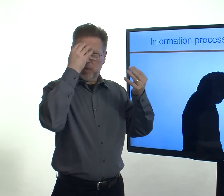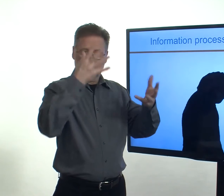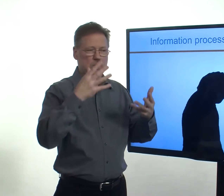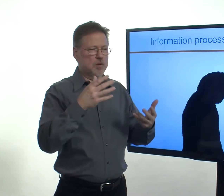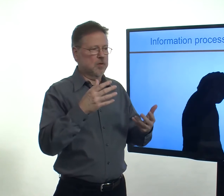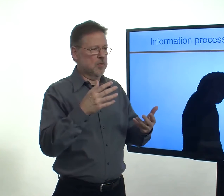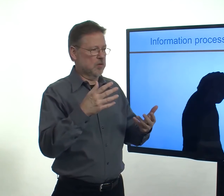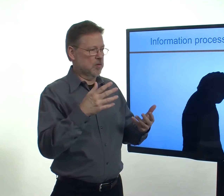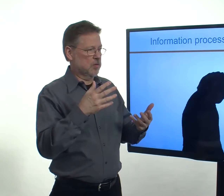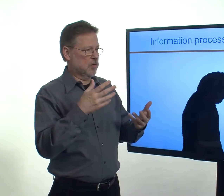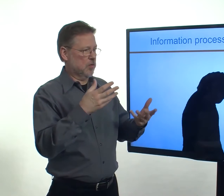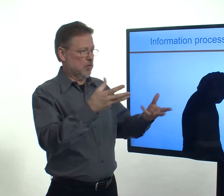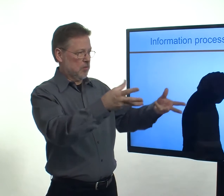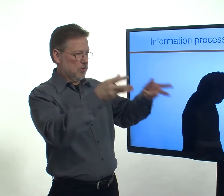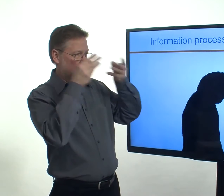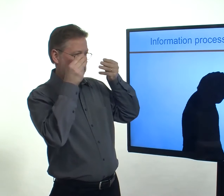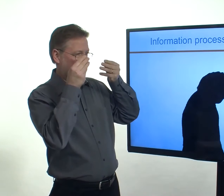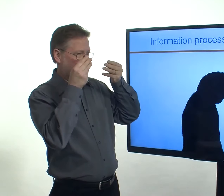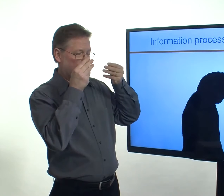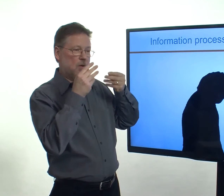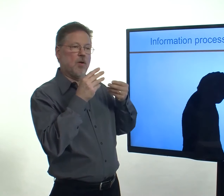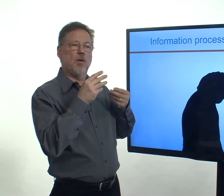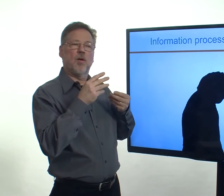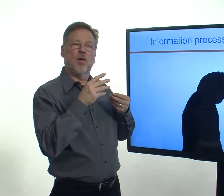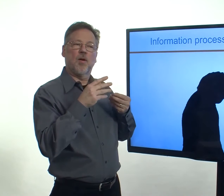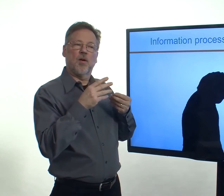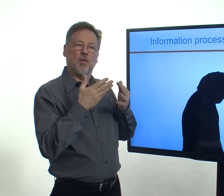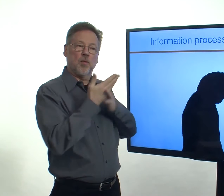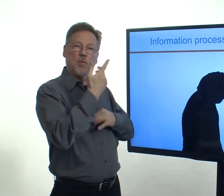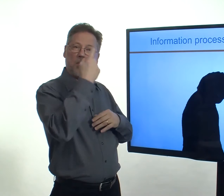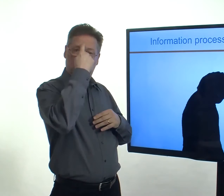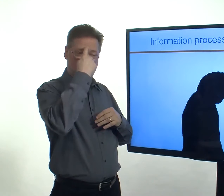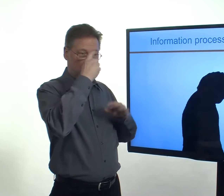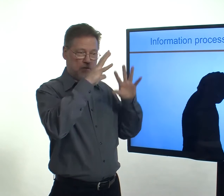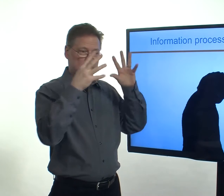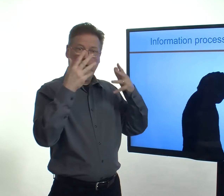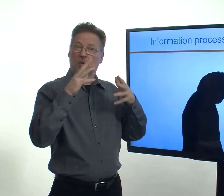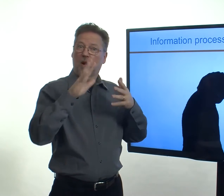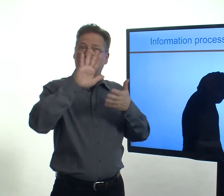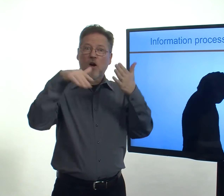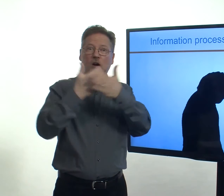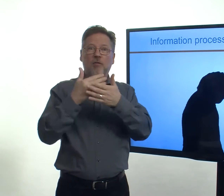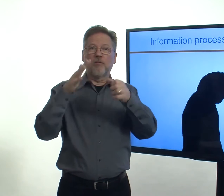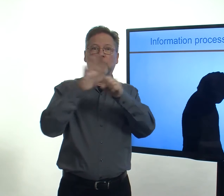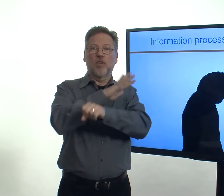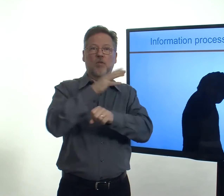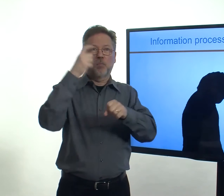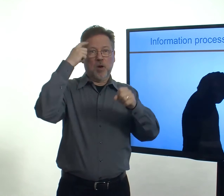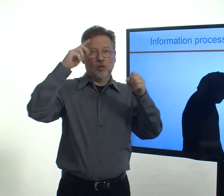Now, linguistic information is processed in the brain, but we don't use our whole brain.